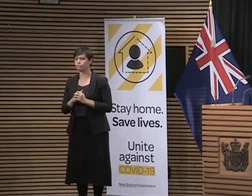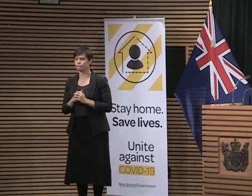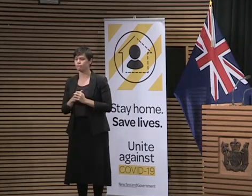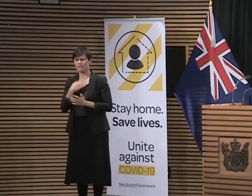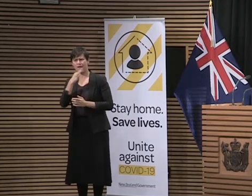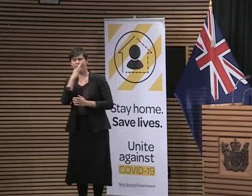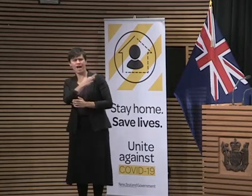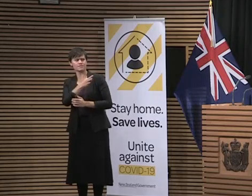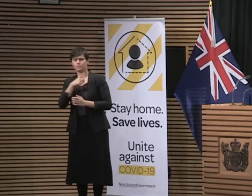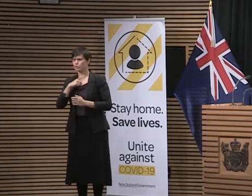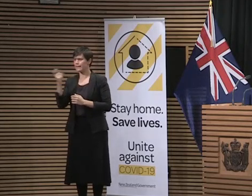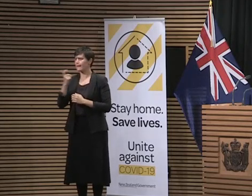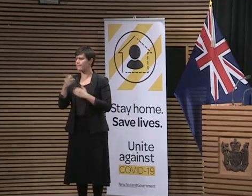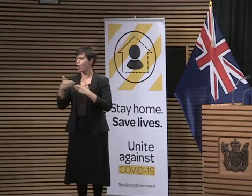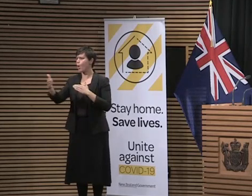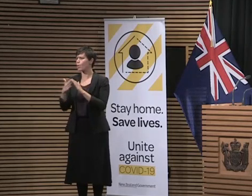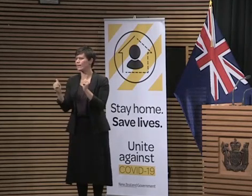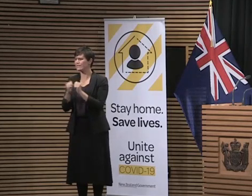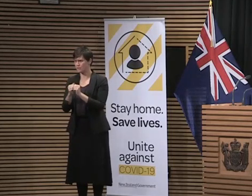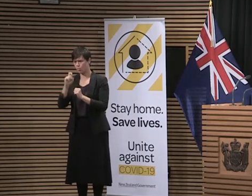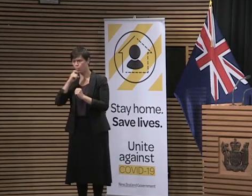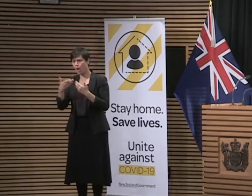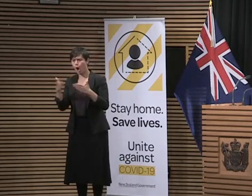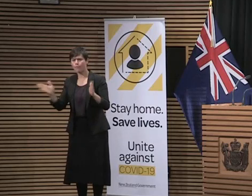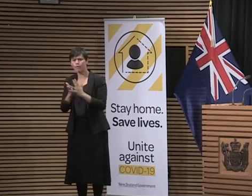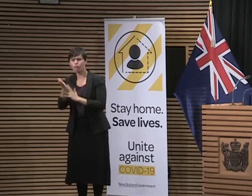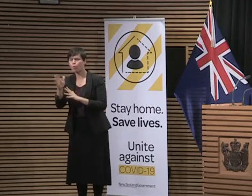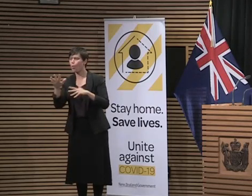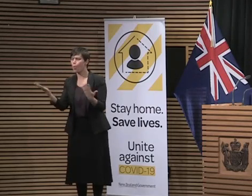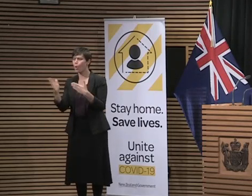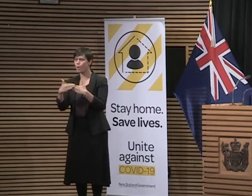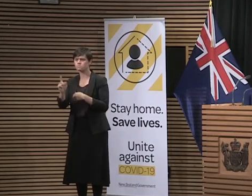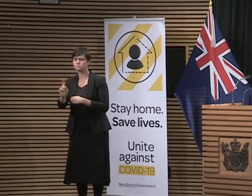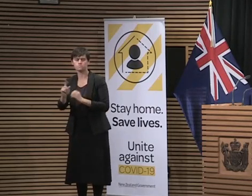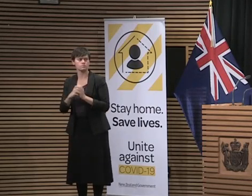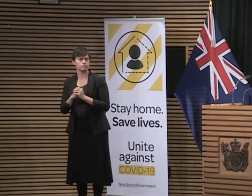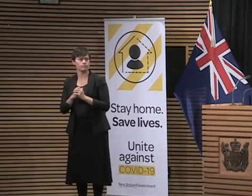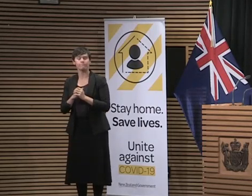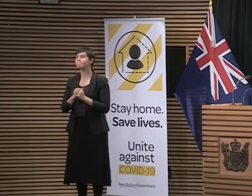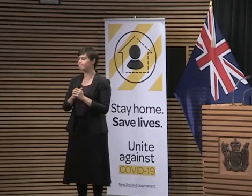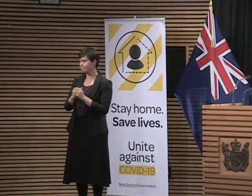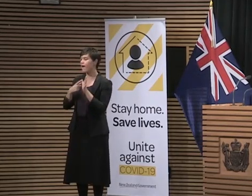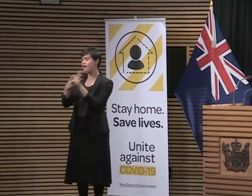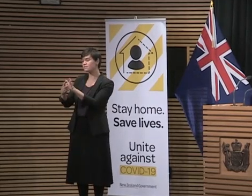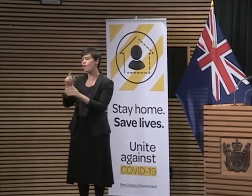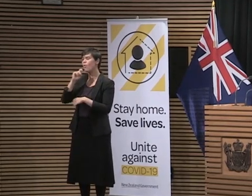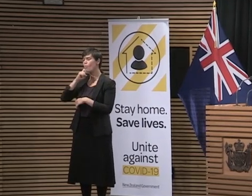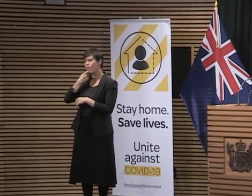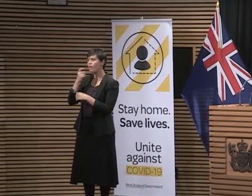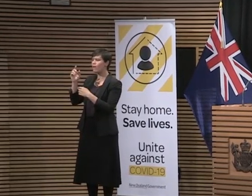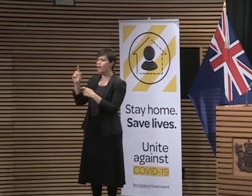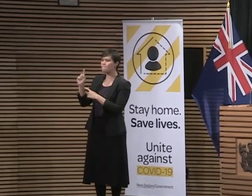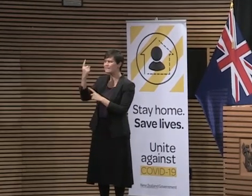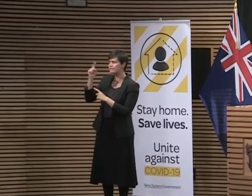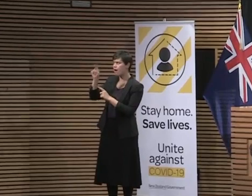if it was preferable for them to stay open? Yeah, this is something I intend to discuss with ministers. It has been raised with me as an issue, and these